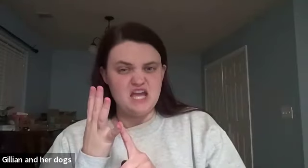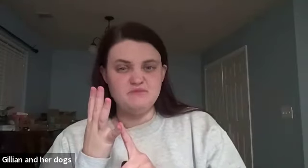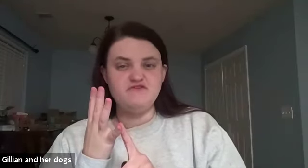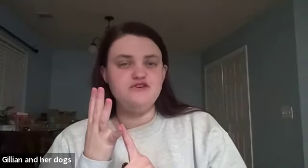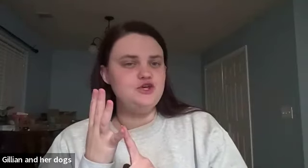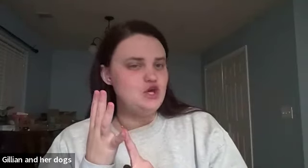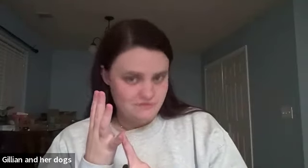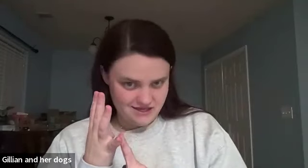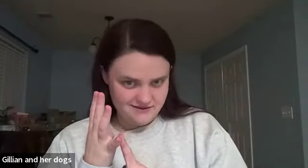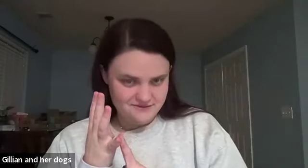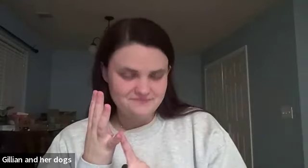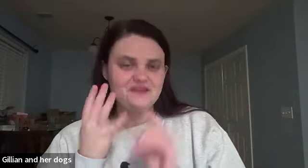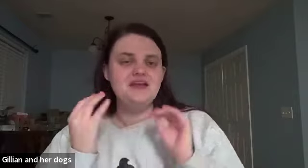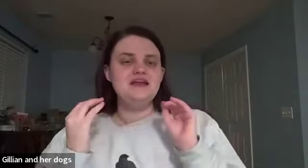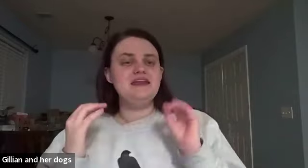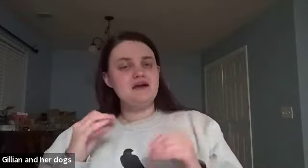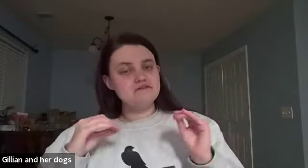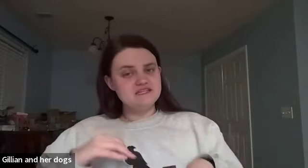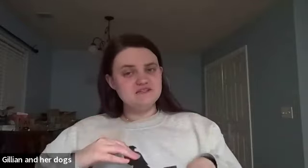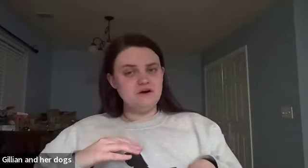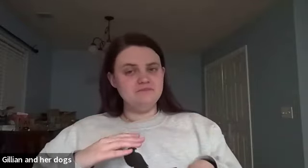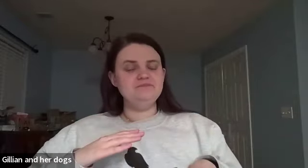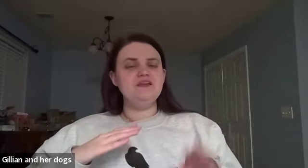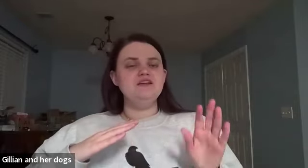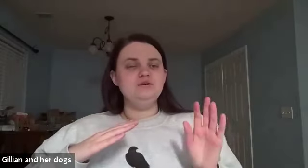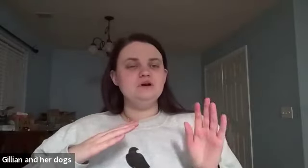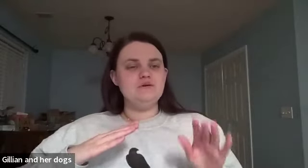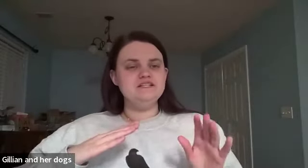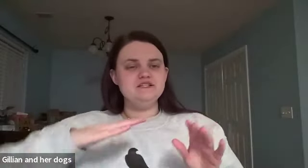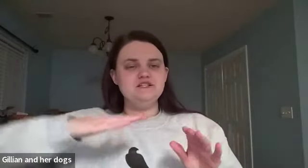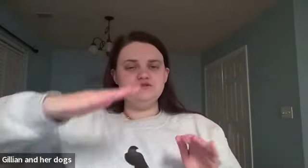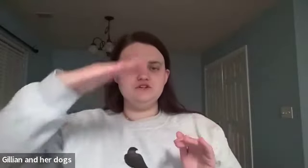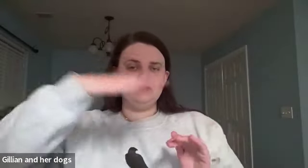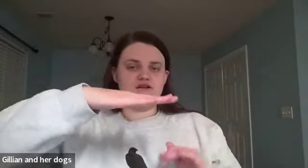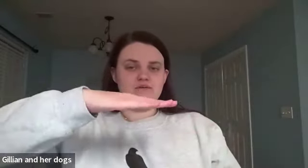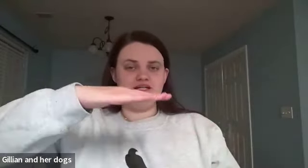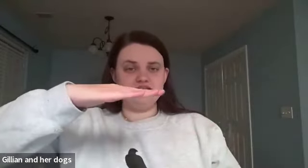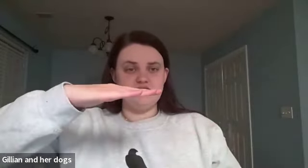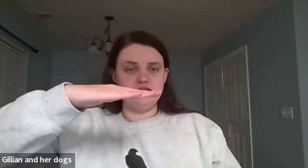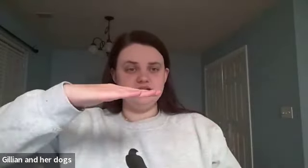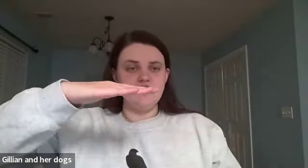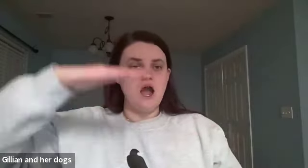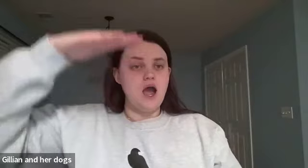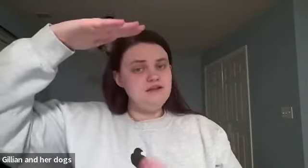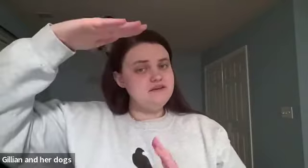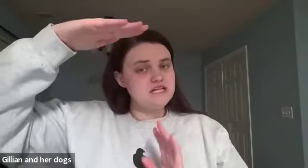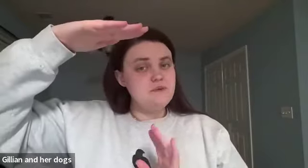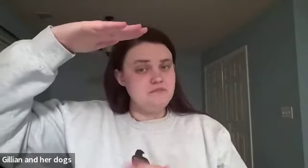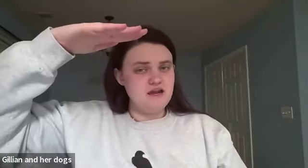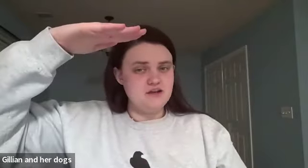I'm fuming. Now for this one, you are going to use your non-dominant sideways. I'm gonna lift it up a bit higher